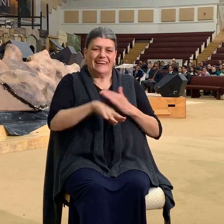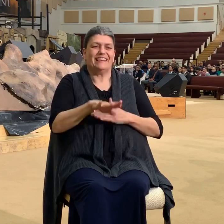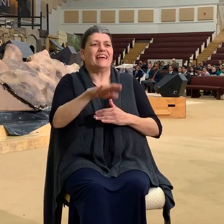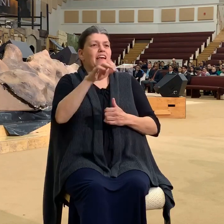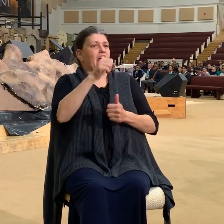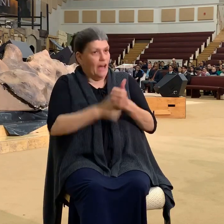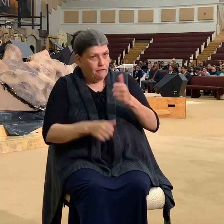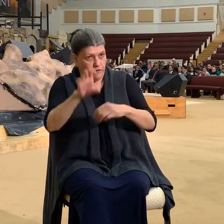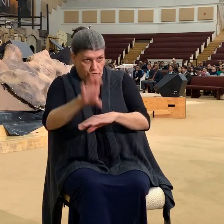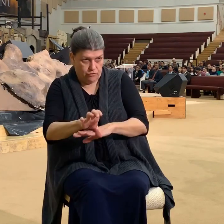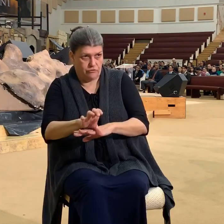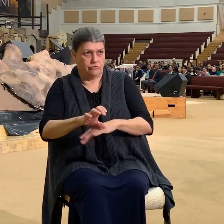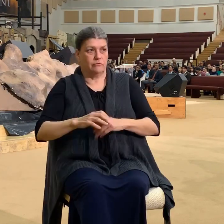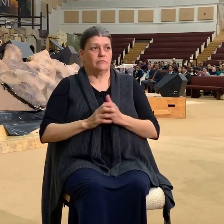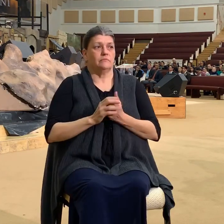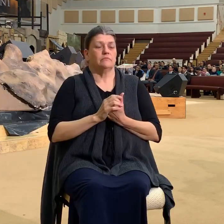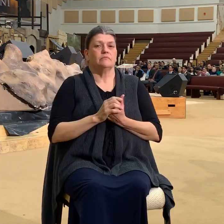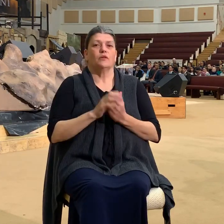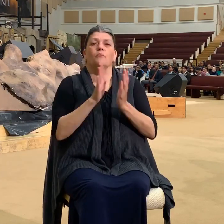Everybody say, "Praise the Lord."